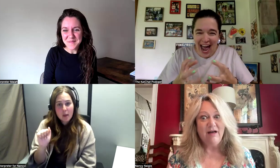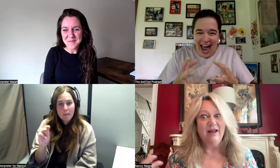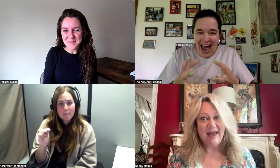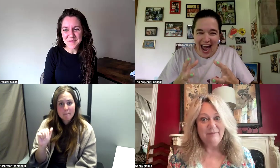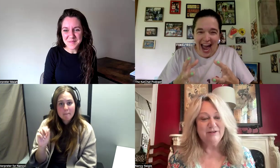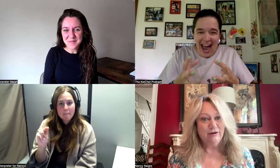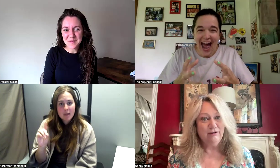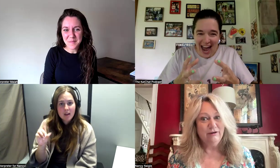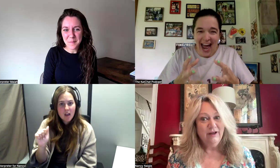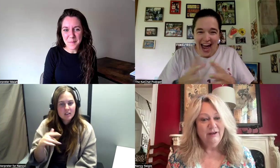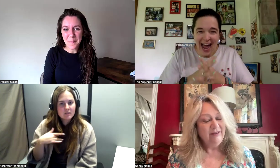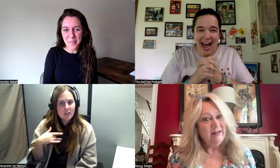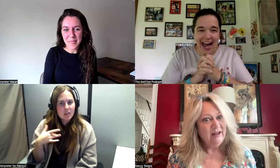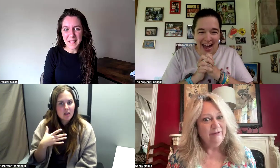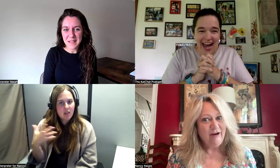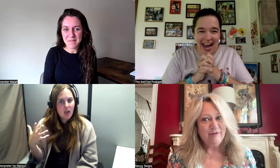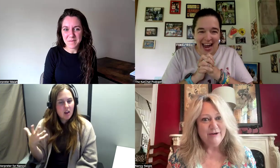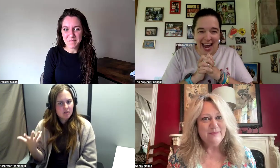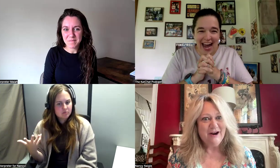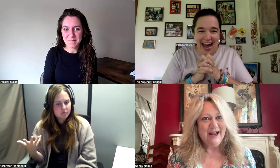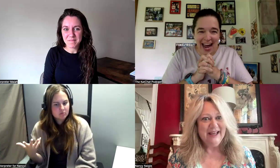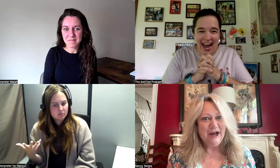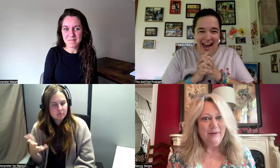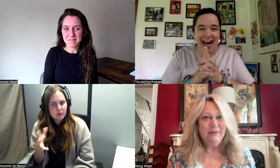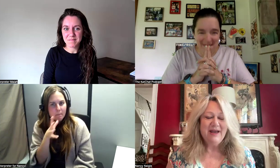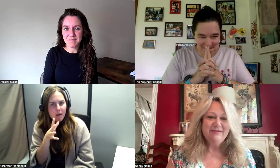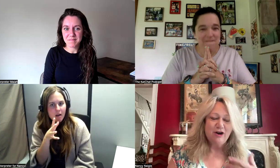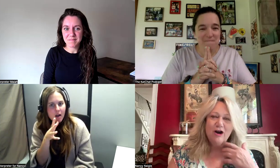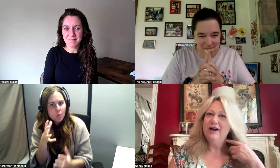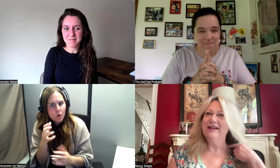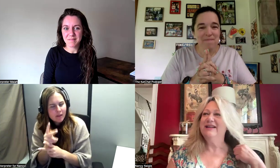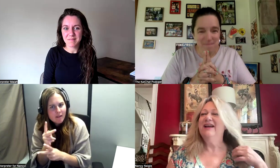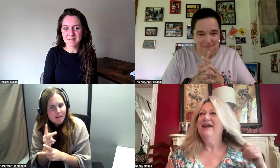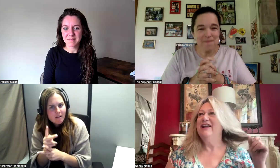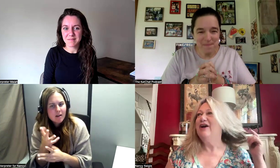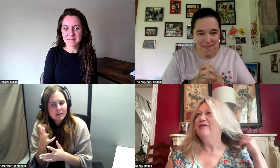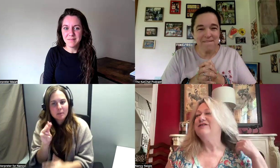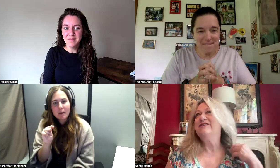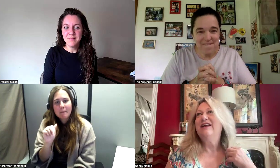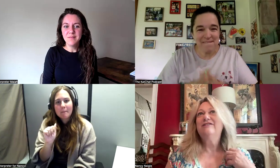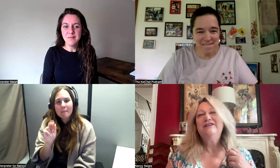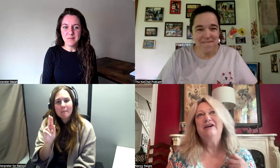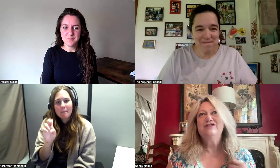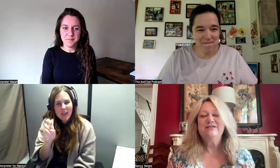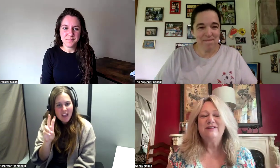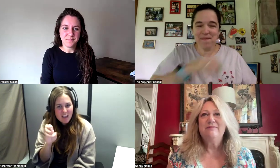feeling a lot of that maternal feeling from Rosemary. I mean, Maeve's gone, and here, she's kind of building